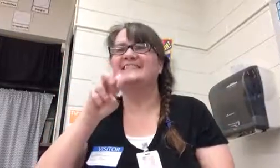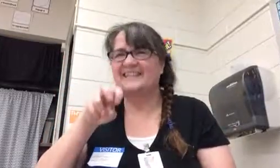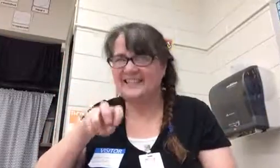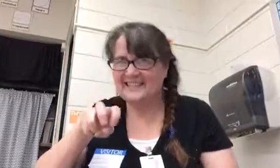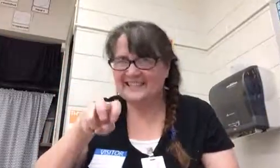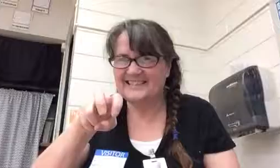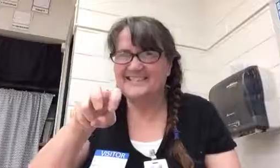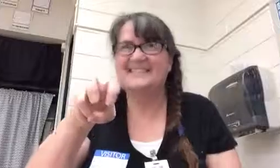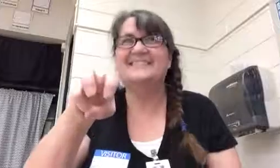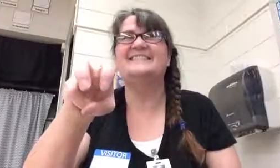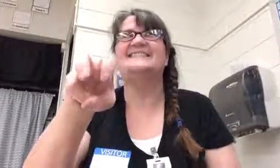Remember?